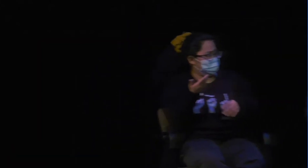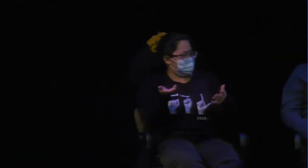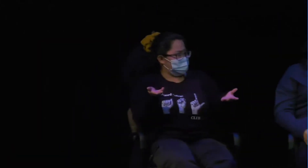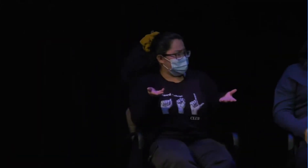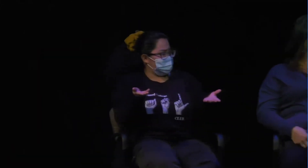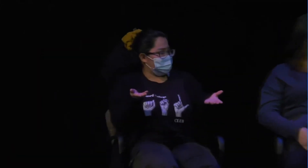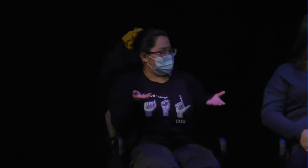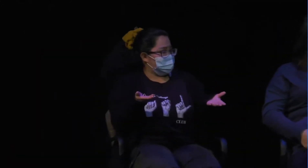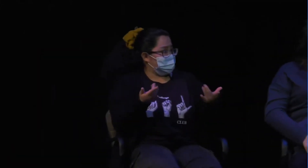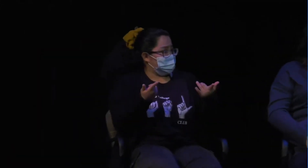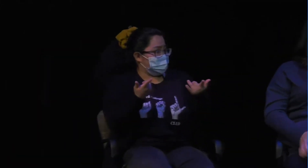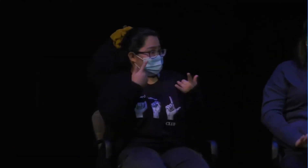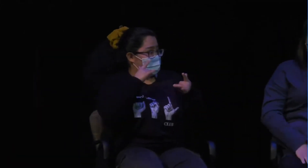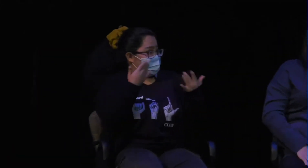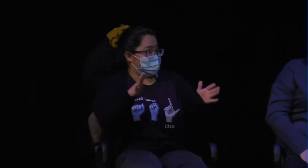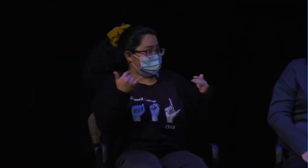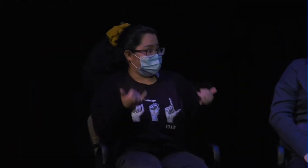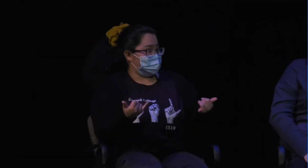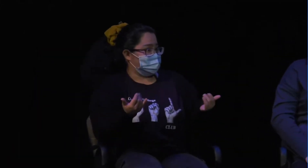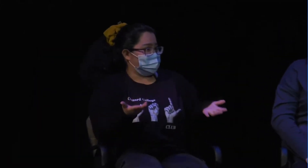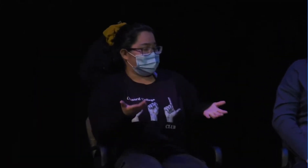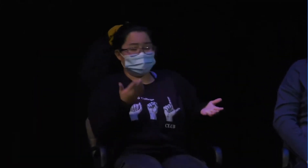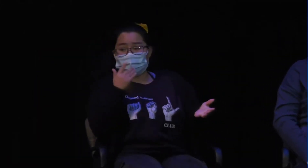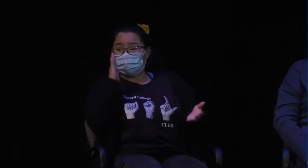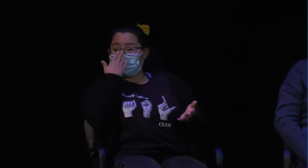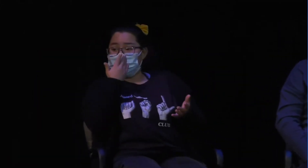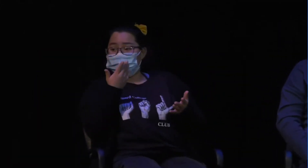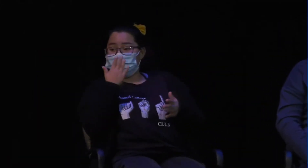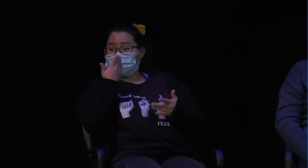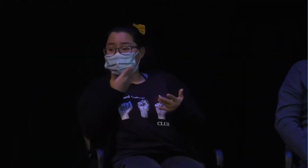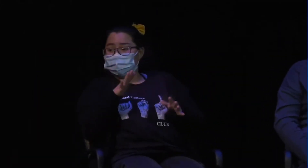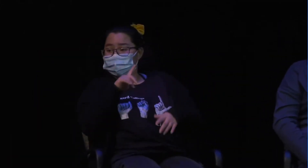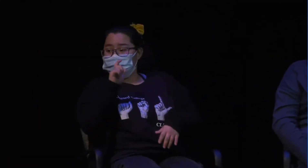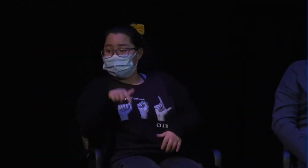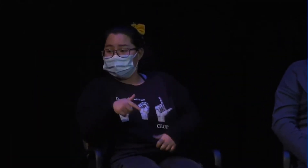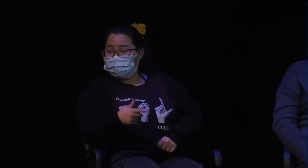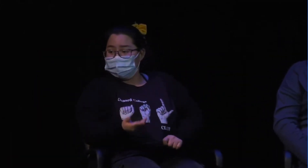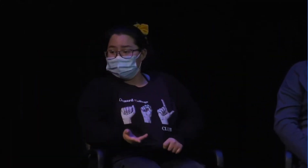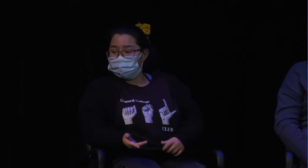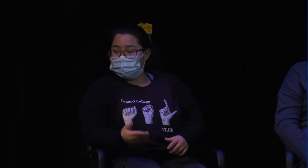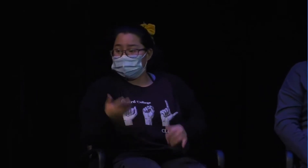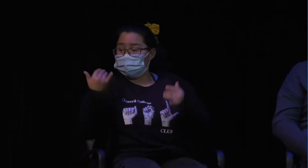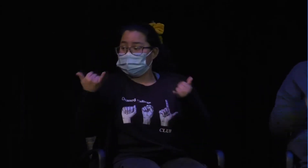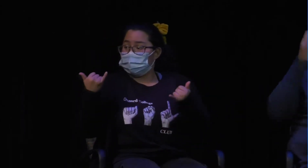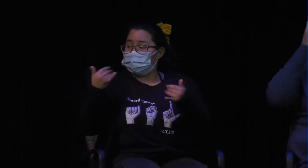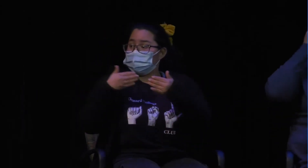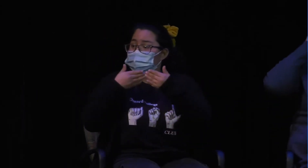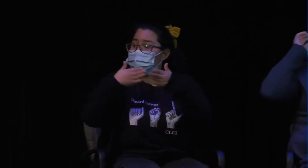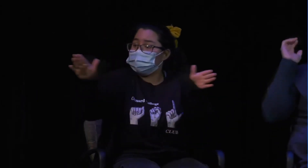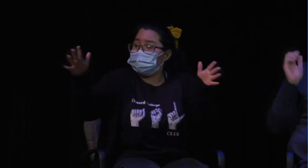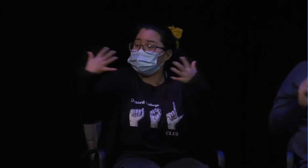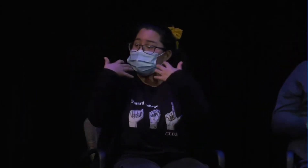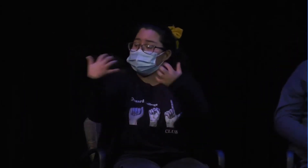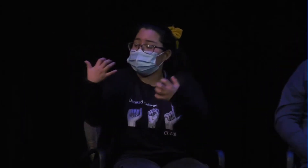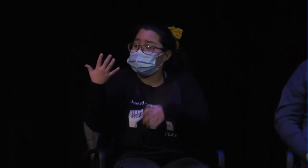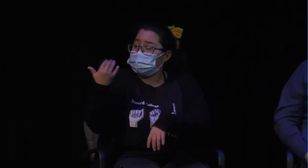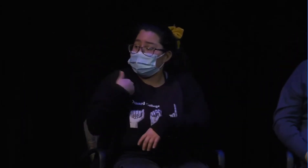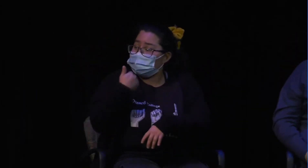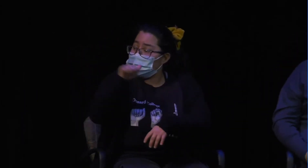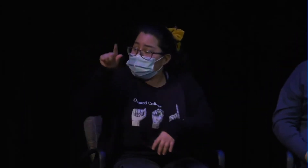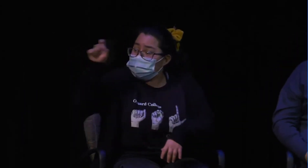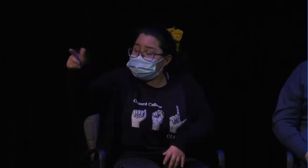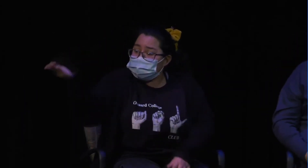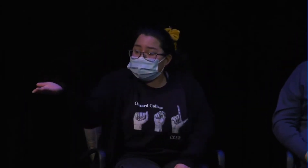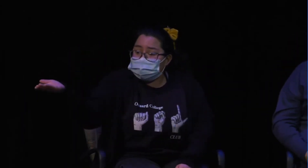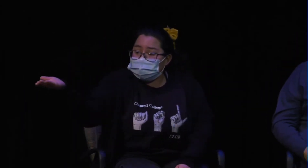And this is Monica, and she's saying, great, these are great answers. Are there any more follow-up questions? And if there's not, we can open it up to